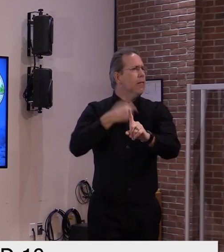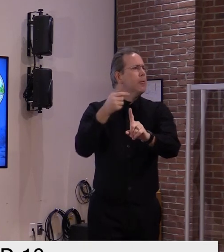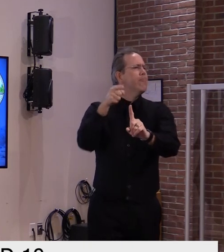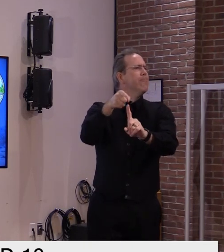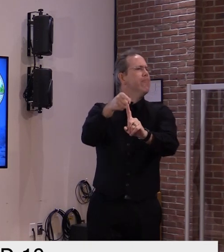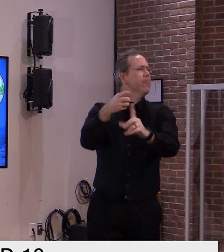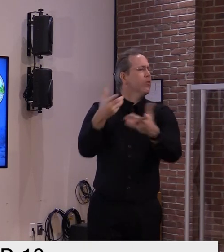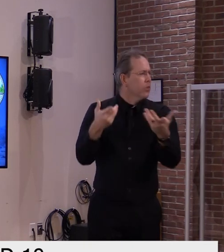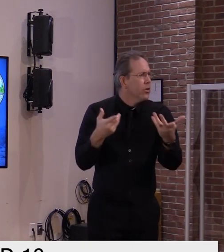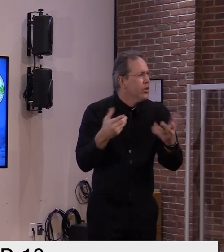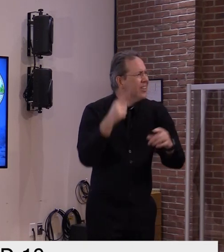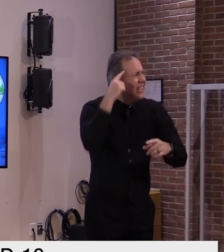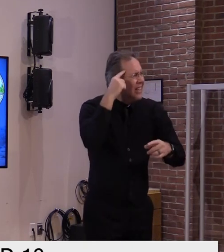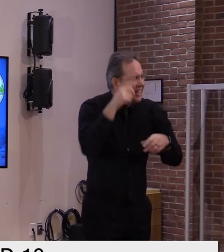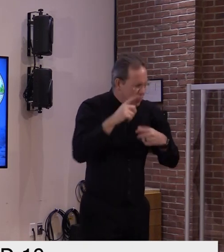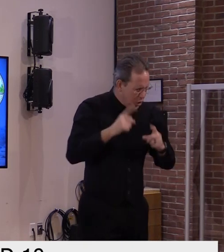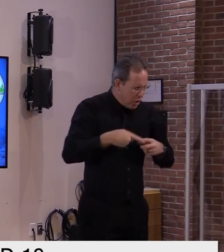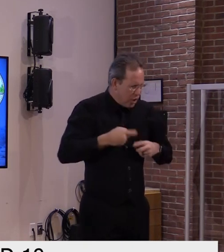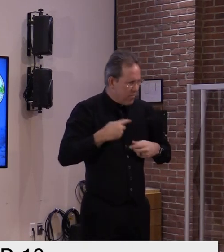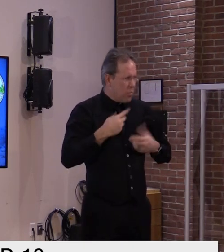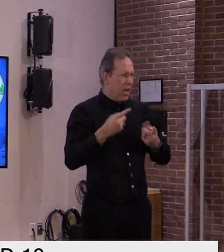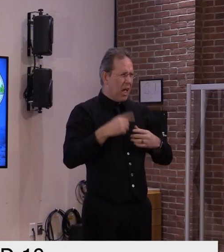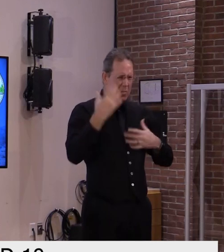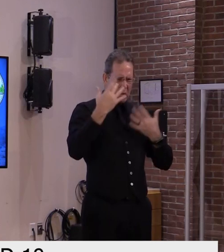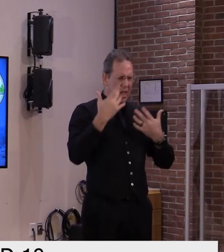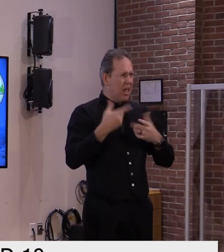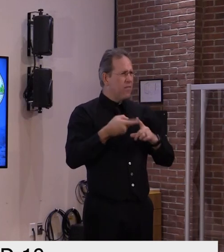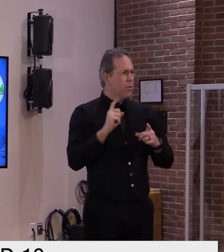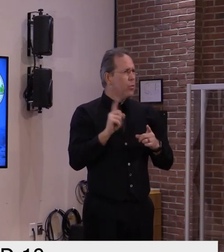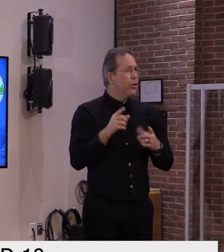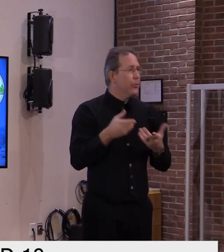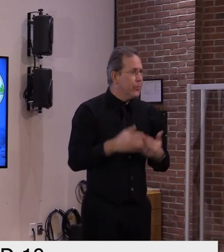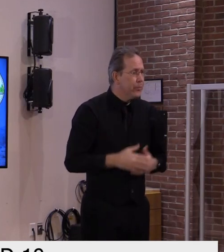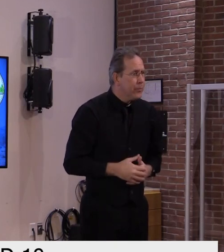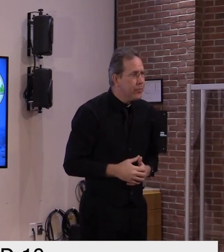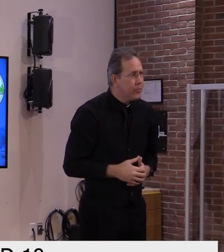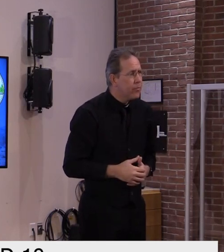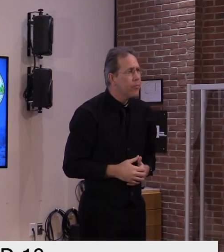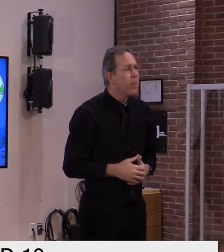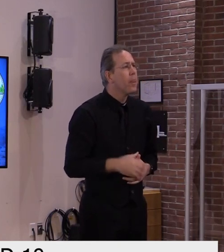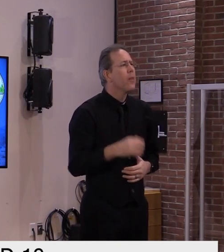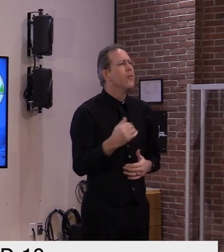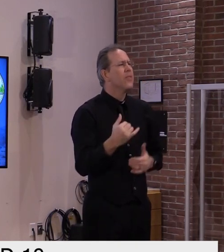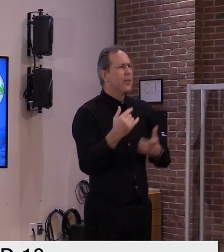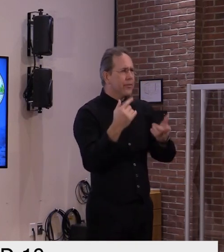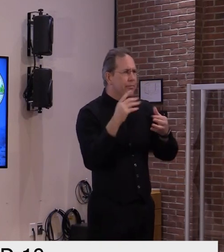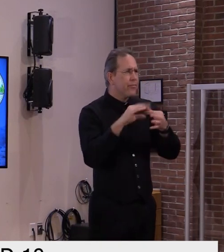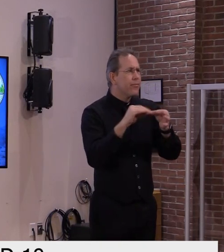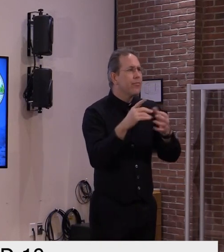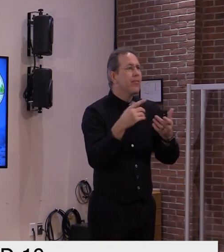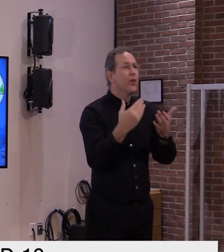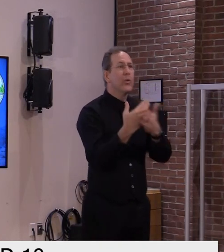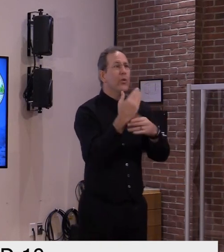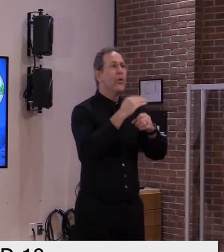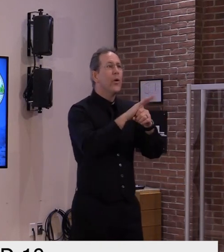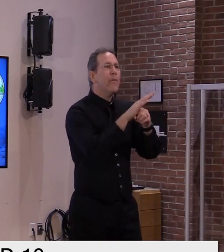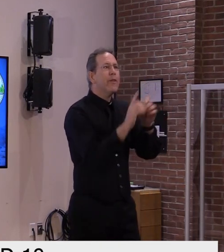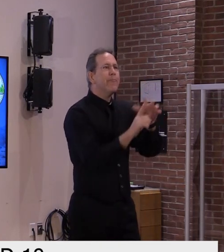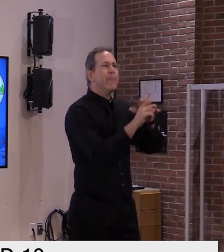the so-called B.1.1.7, that has now been found in 10 states, including Connecticut and New